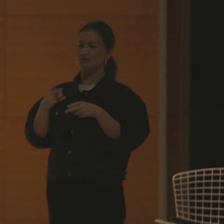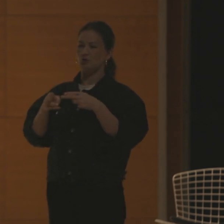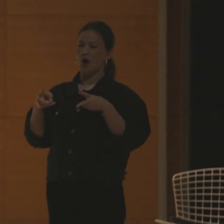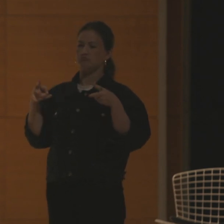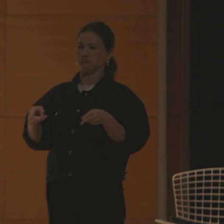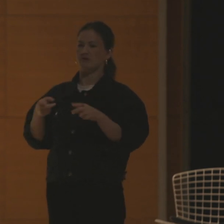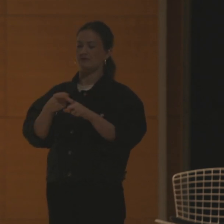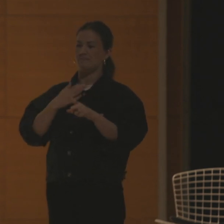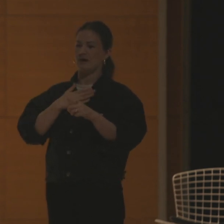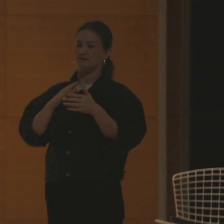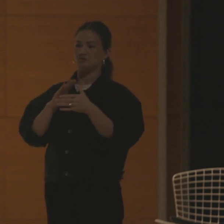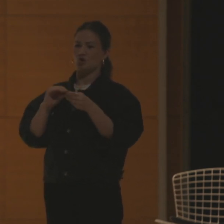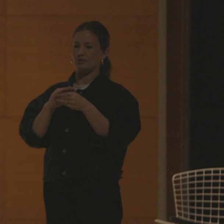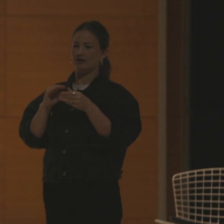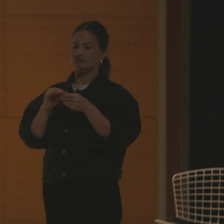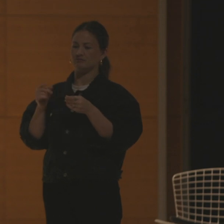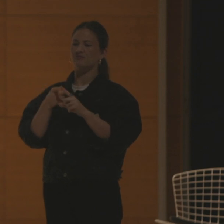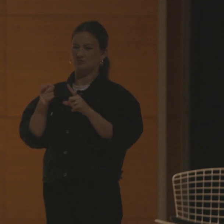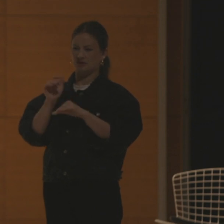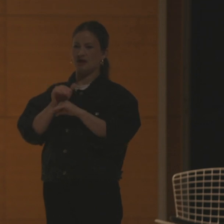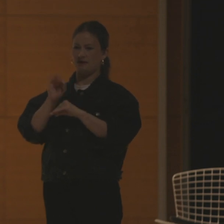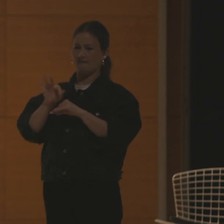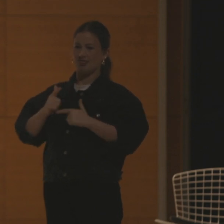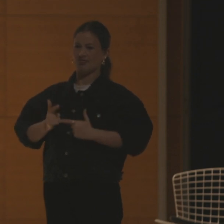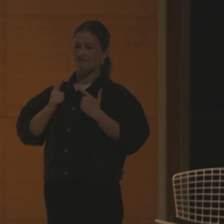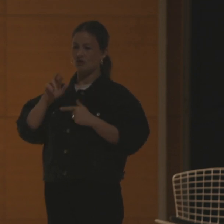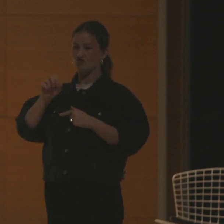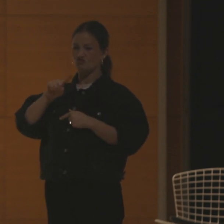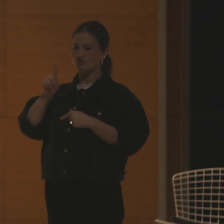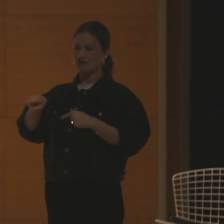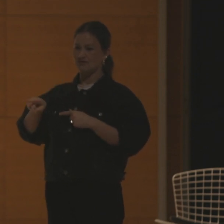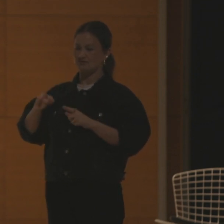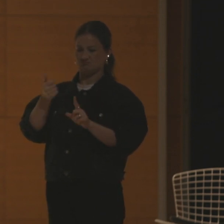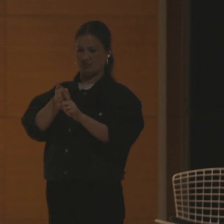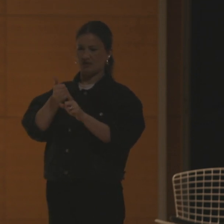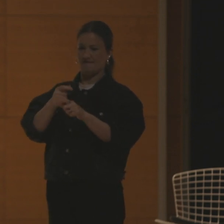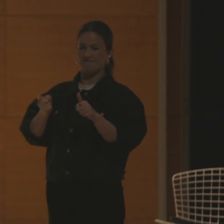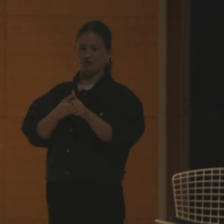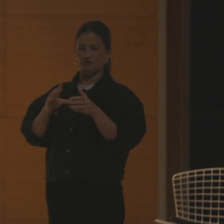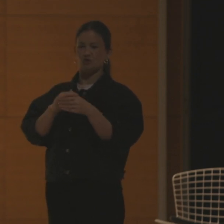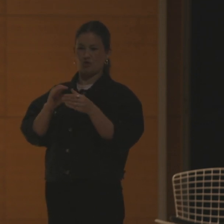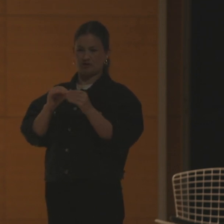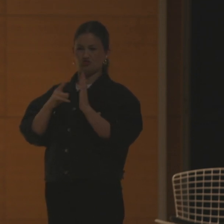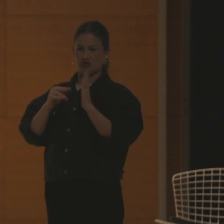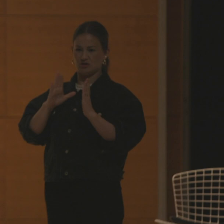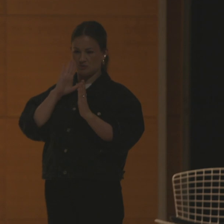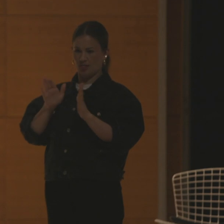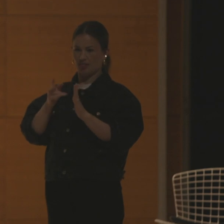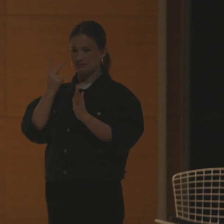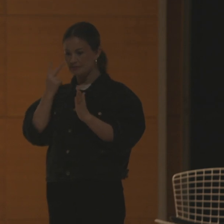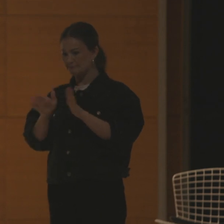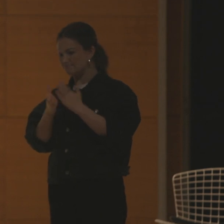opening story, Burn, in Night of the Living Res. So this is the very first story readers are introduced to, and